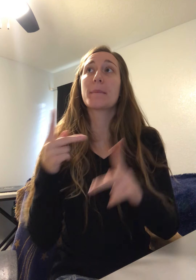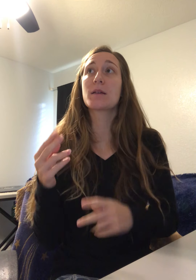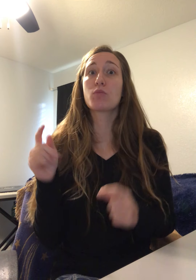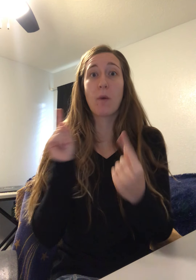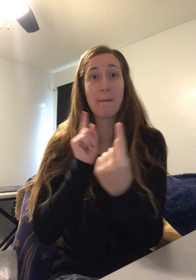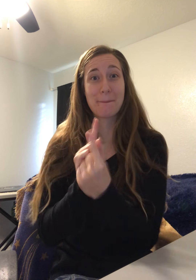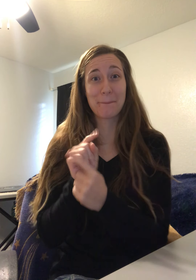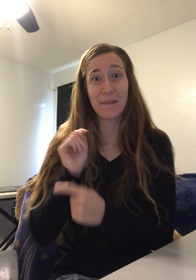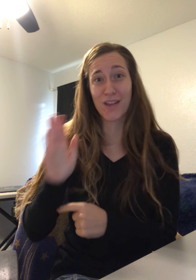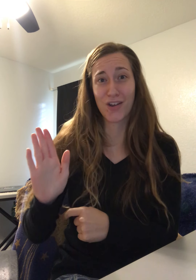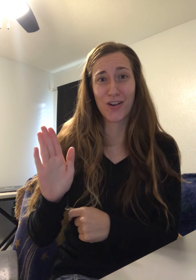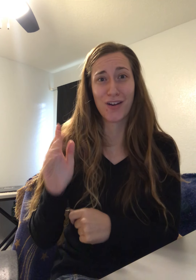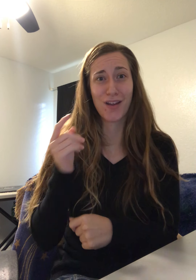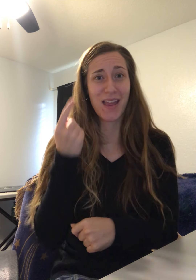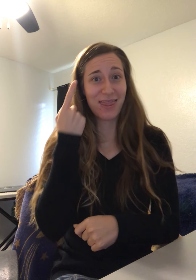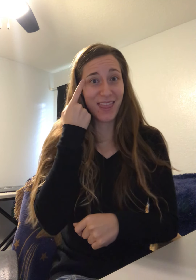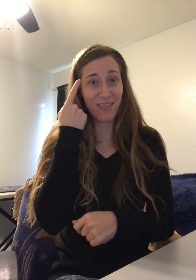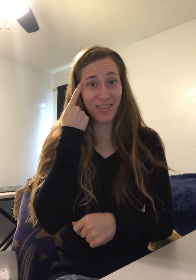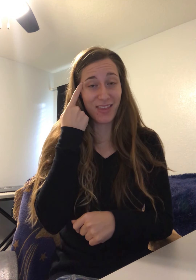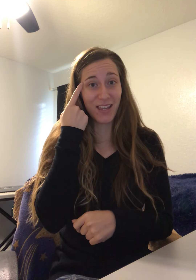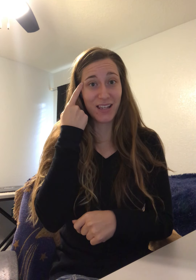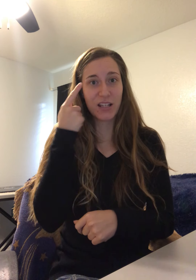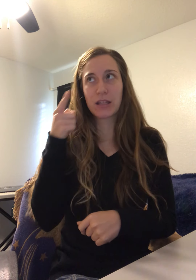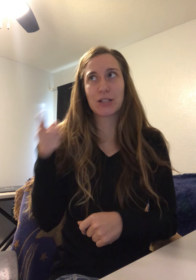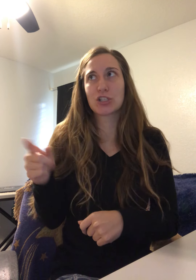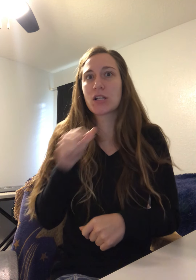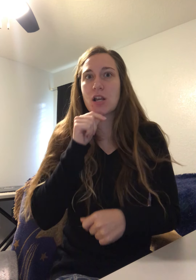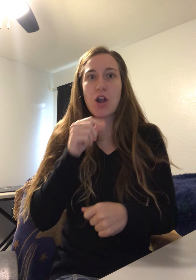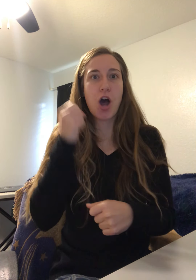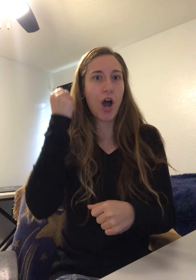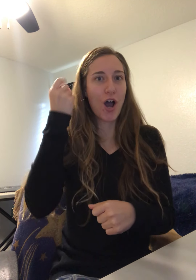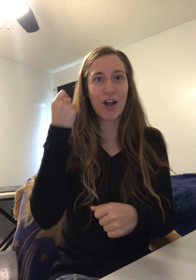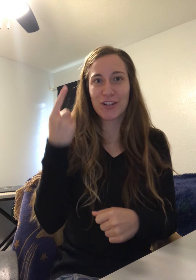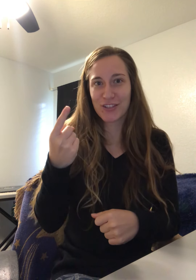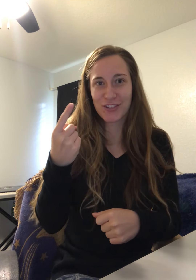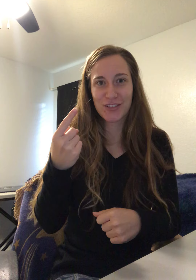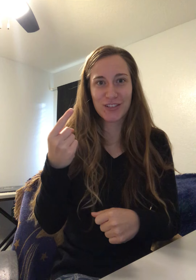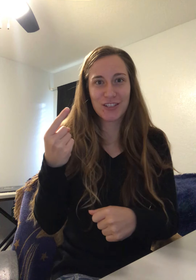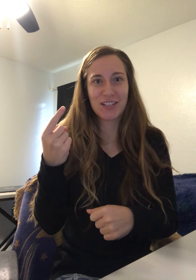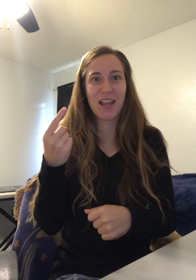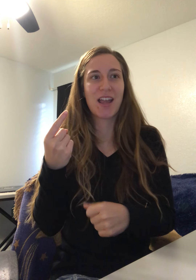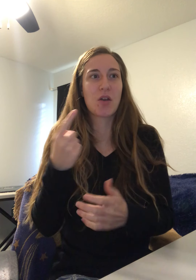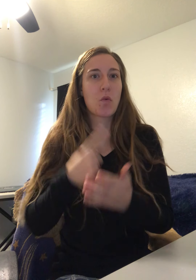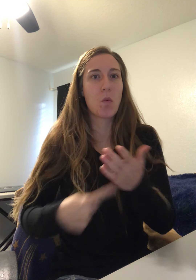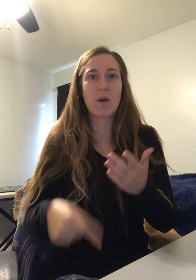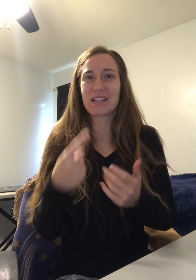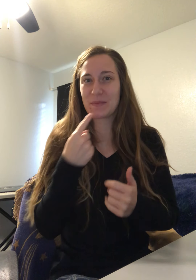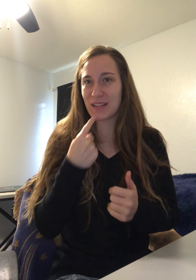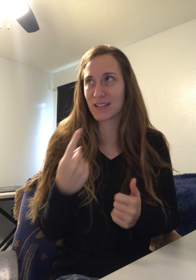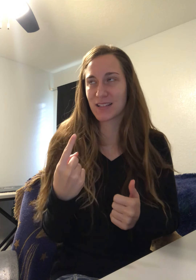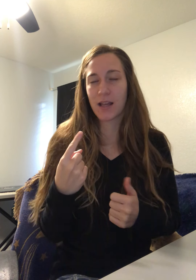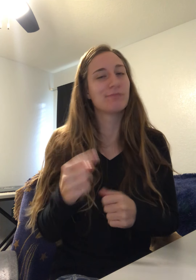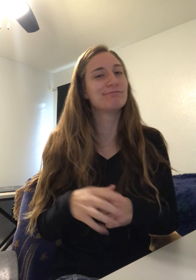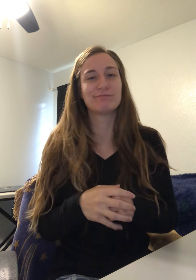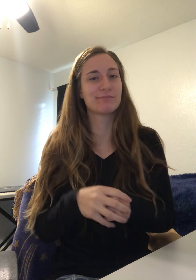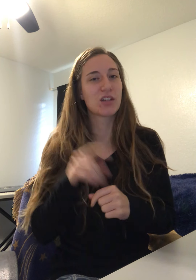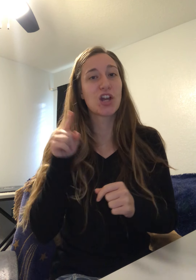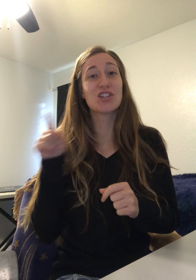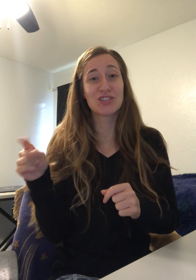she doesn't understand what she's saying because she's not firing back as quickly as they are. She understands exactly what they're saying.